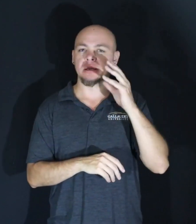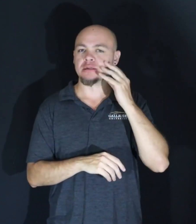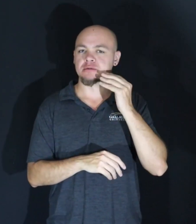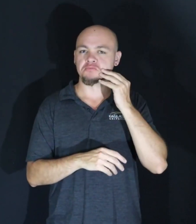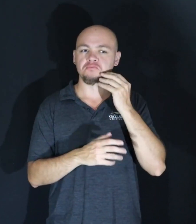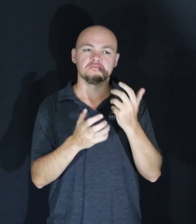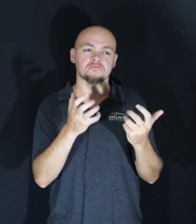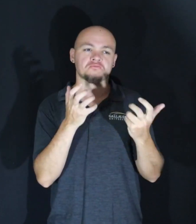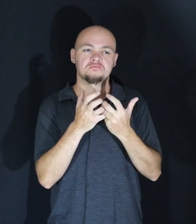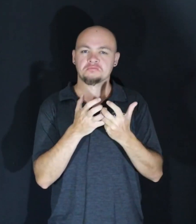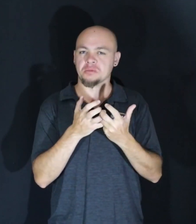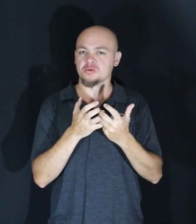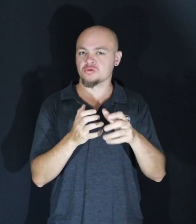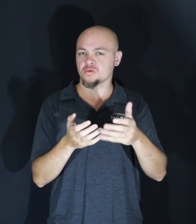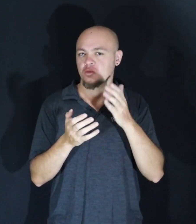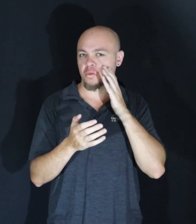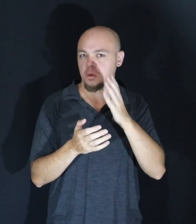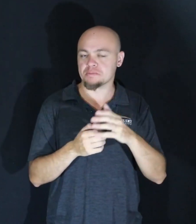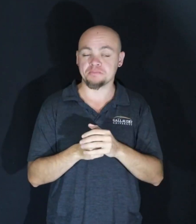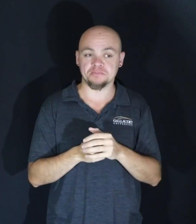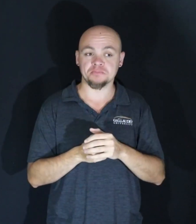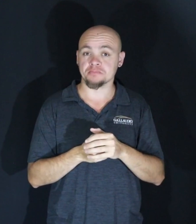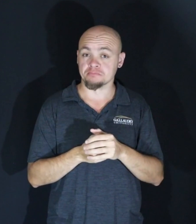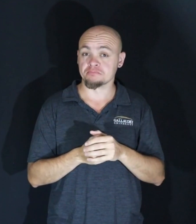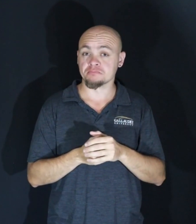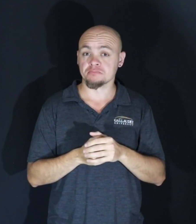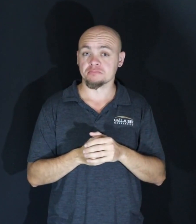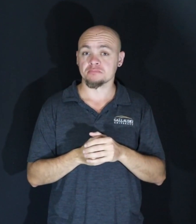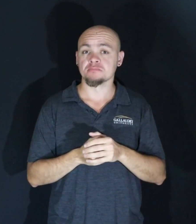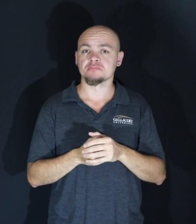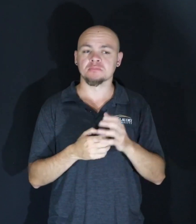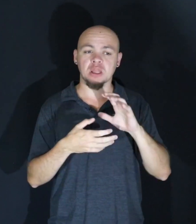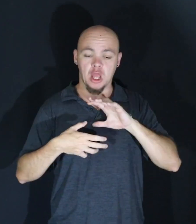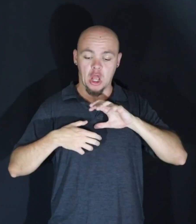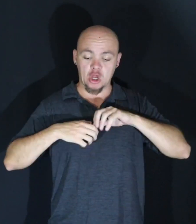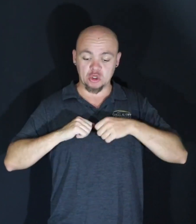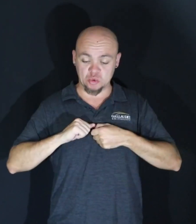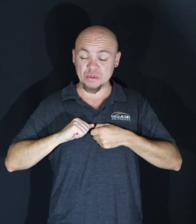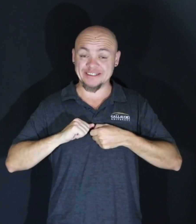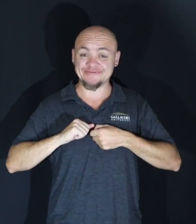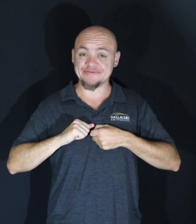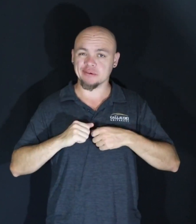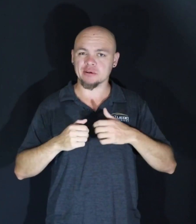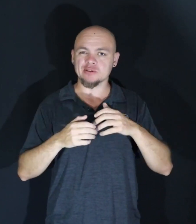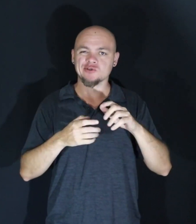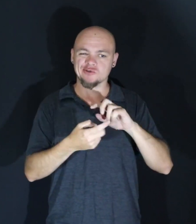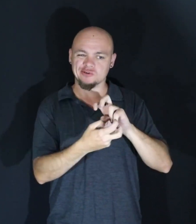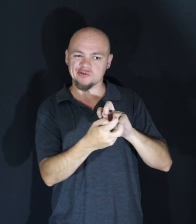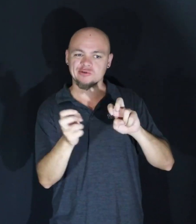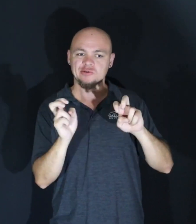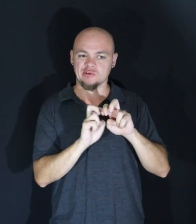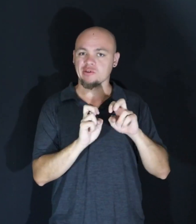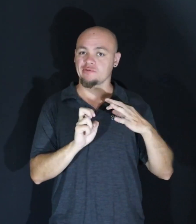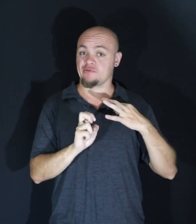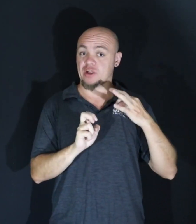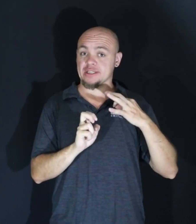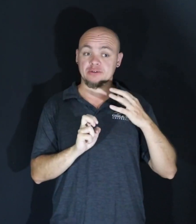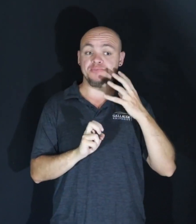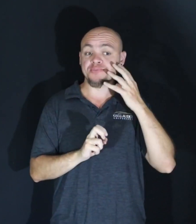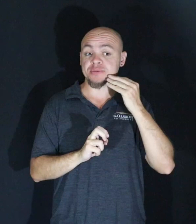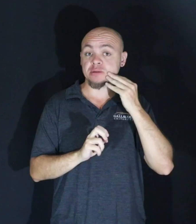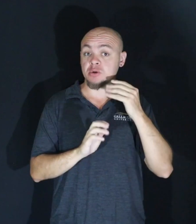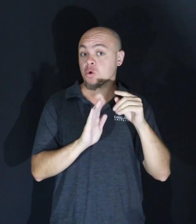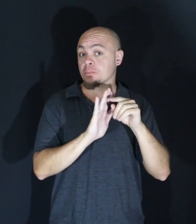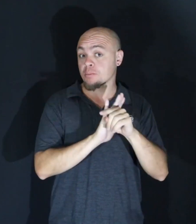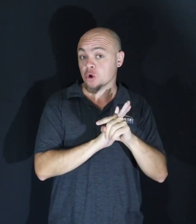more closely. And I did. It was a grief circle held by volunteers who'd experienced